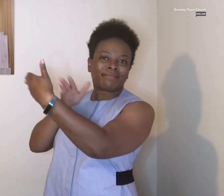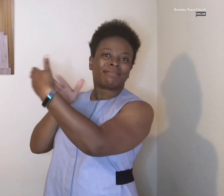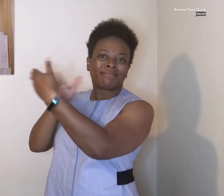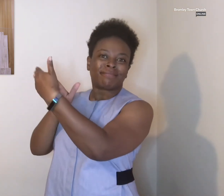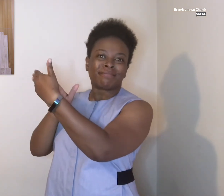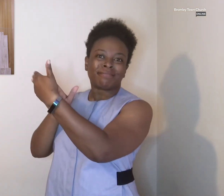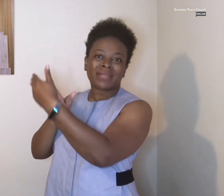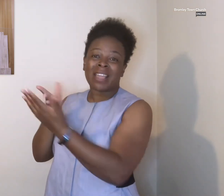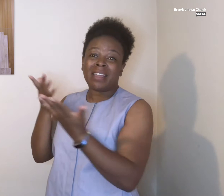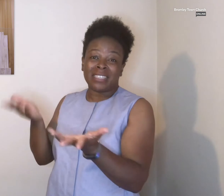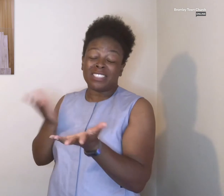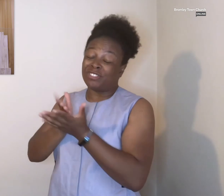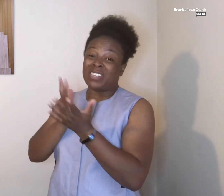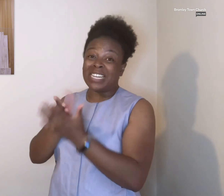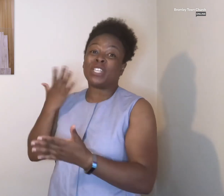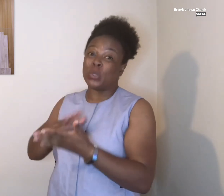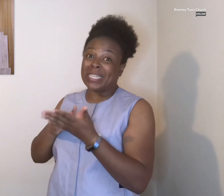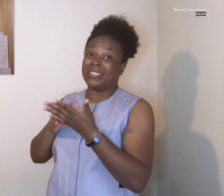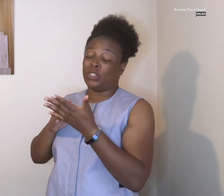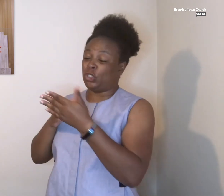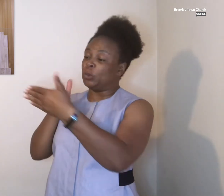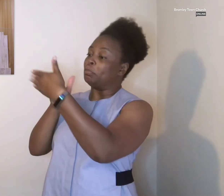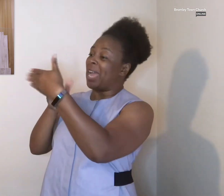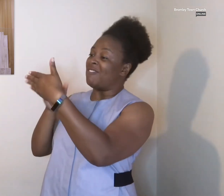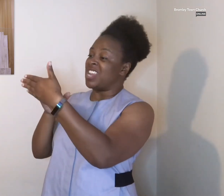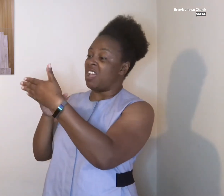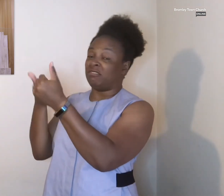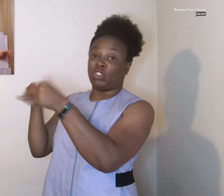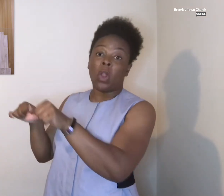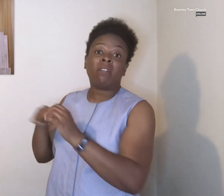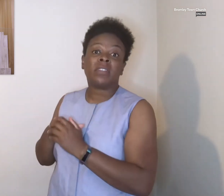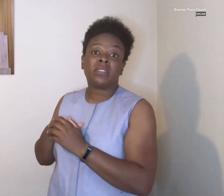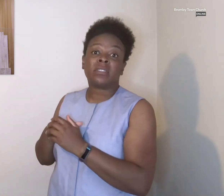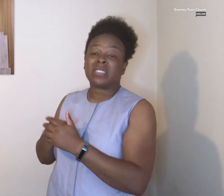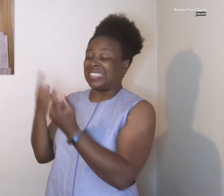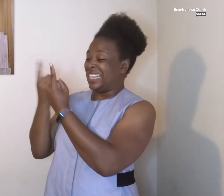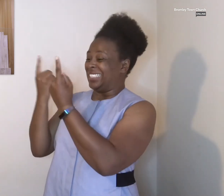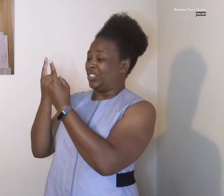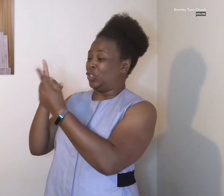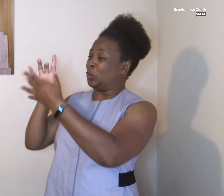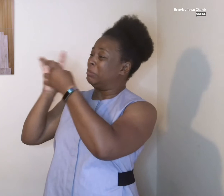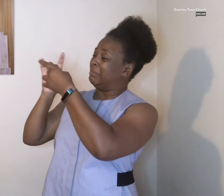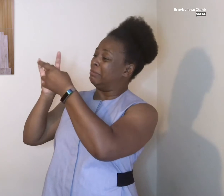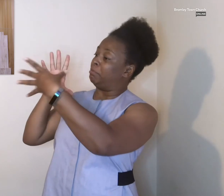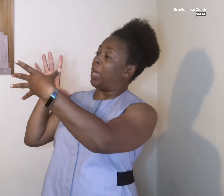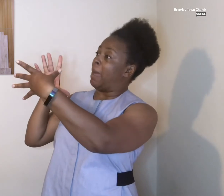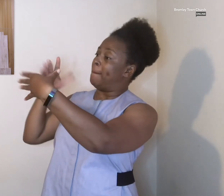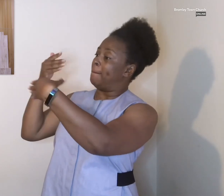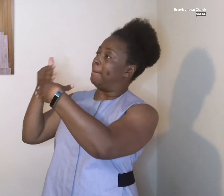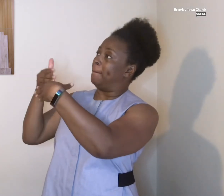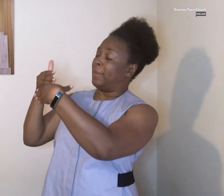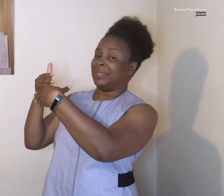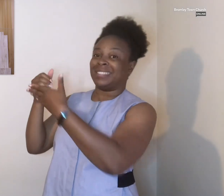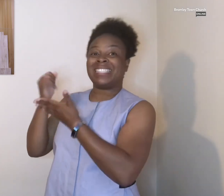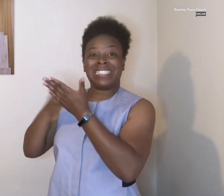about this barrier that is coming between us? When are we going to deal with that issue that is separating us? Sin